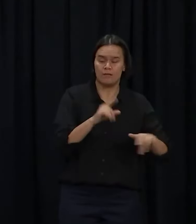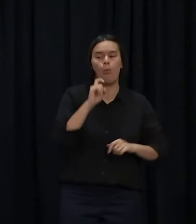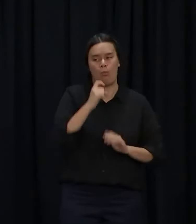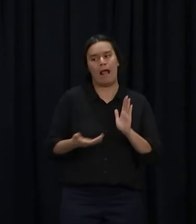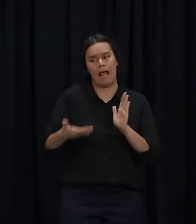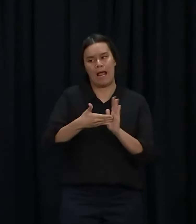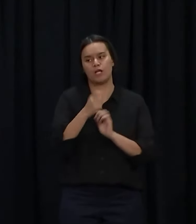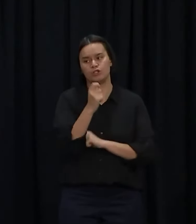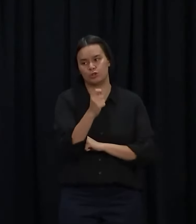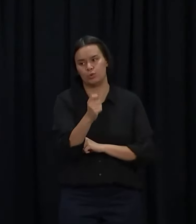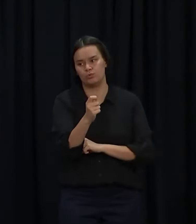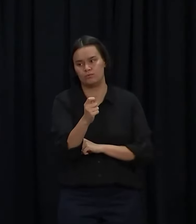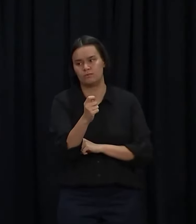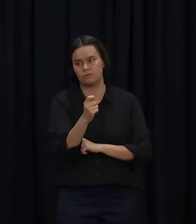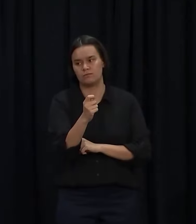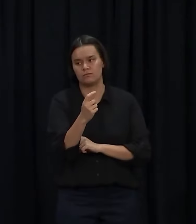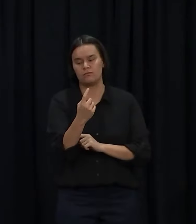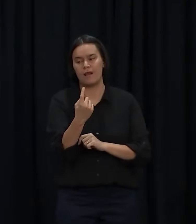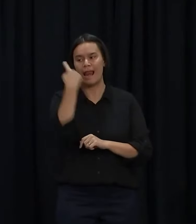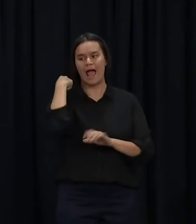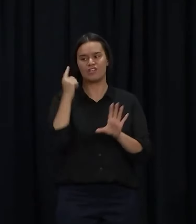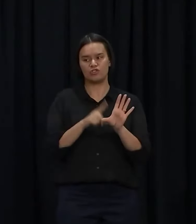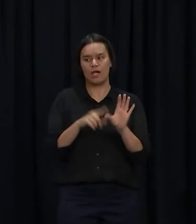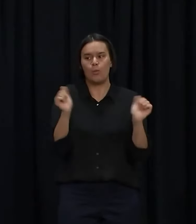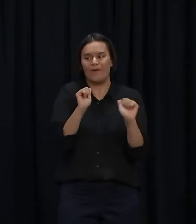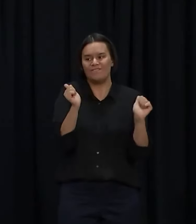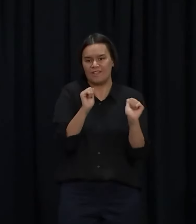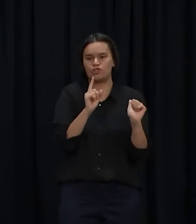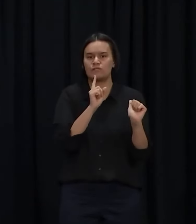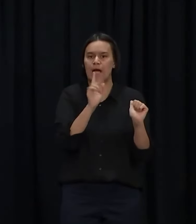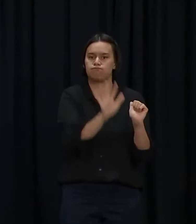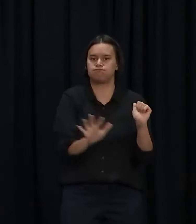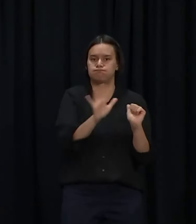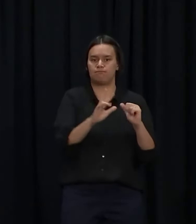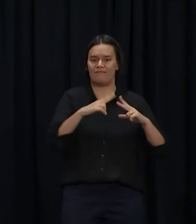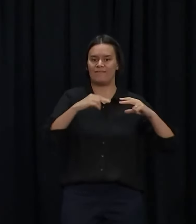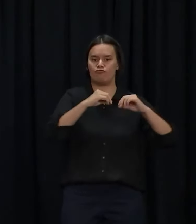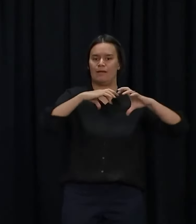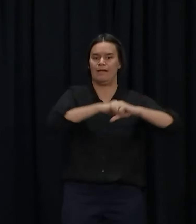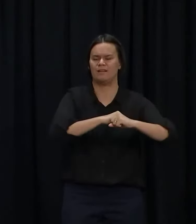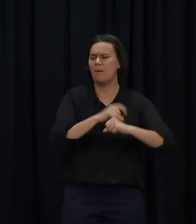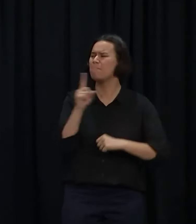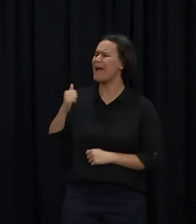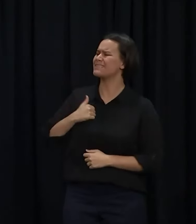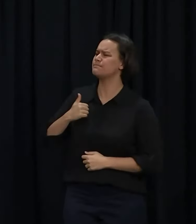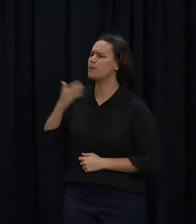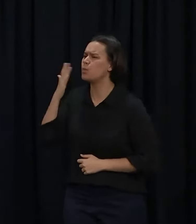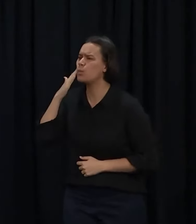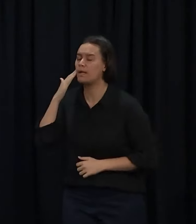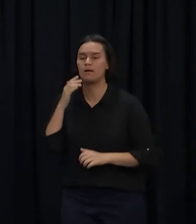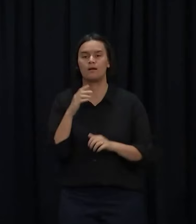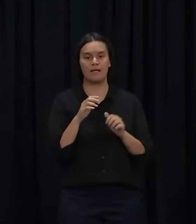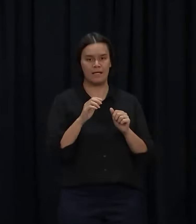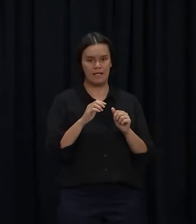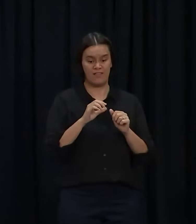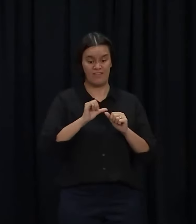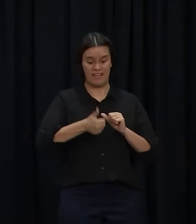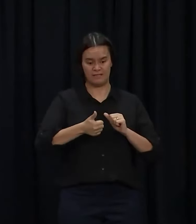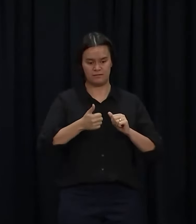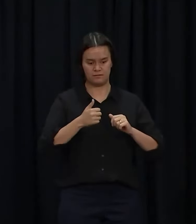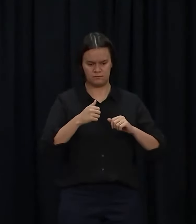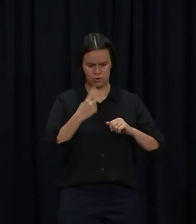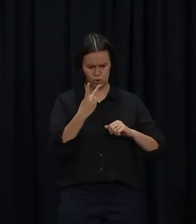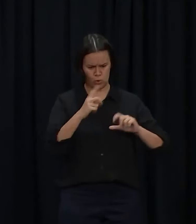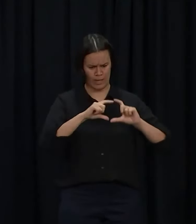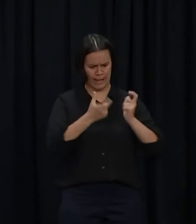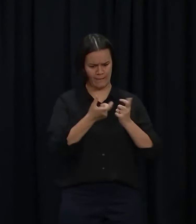did set indicative timelines and indicative staging. And when can people expect those? As I've said, in the next 2 cabinets. So, airlines...